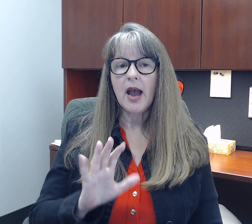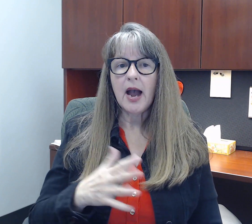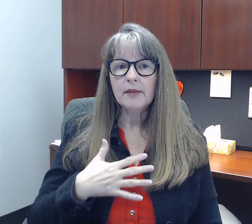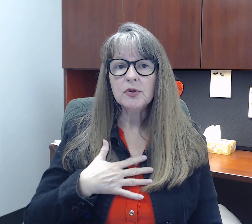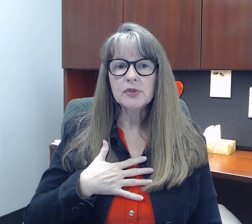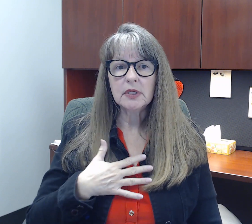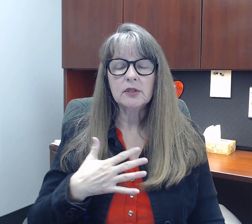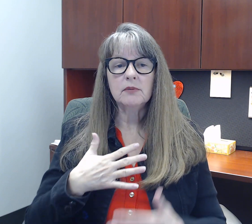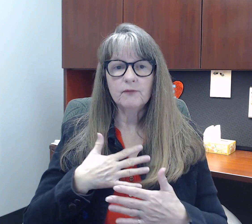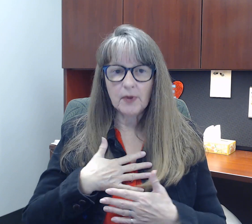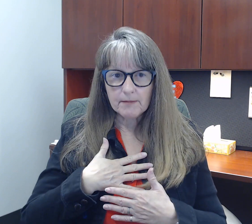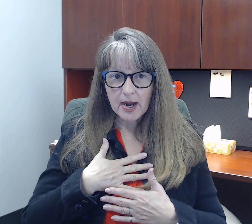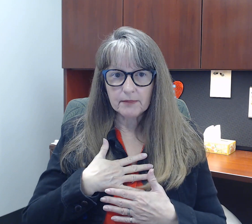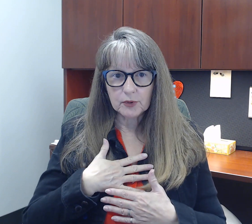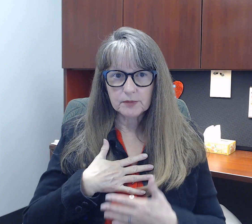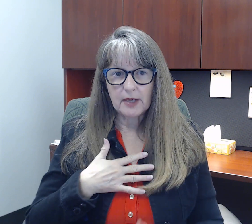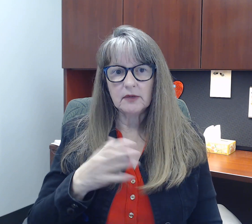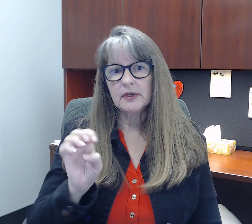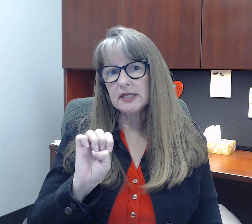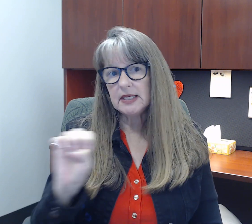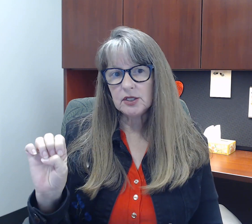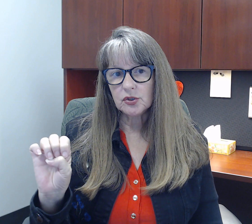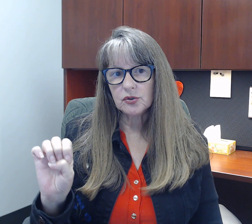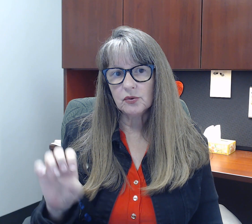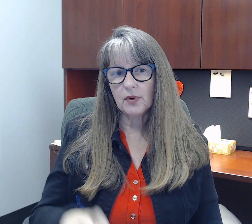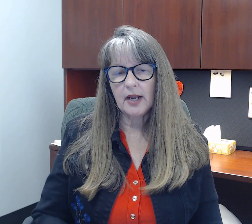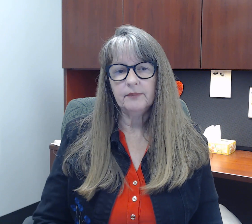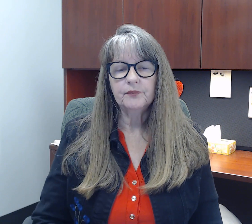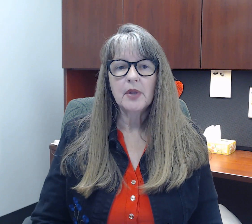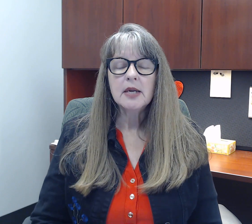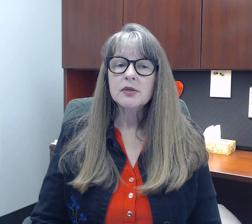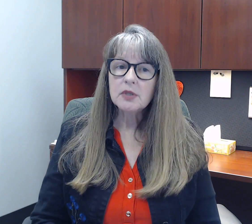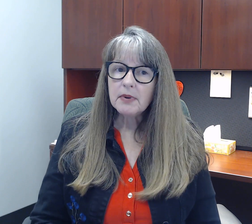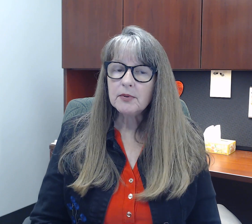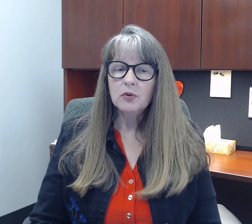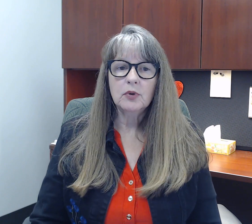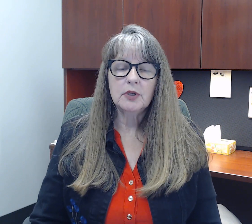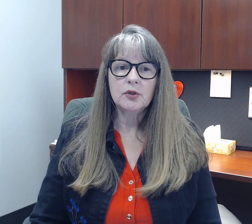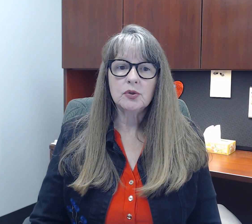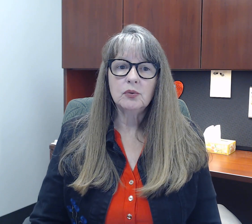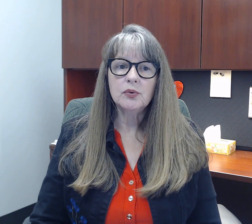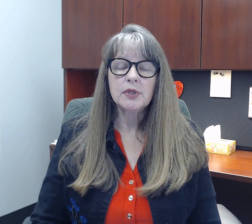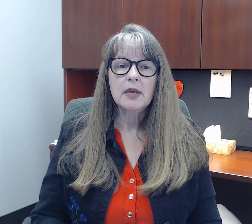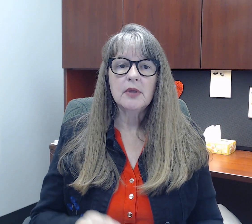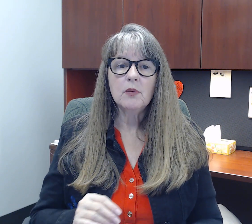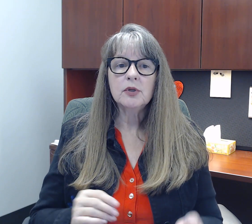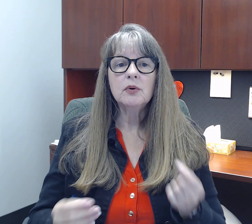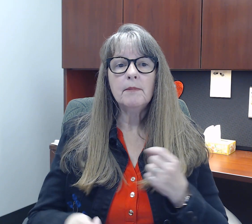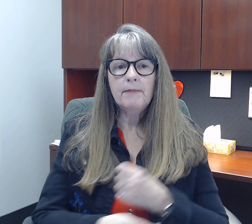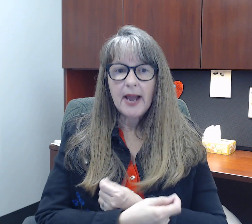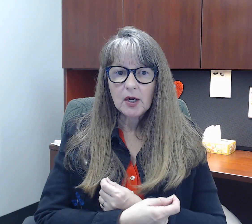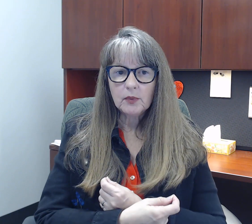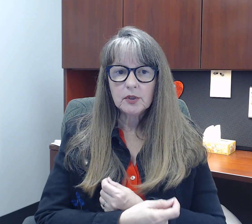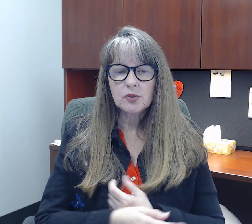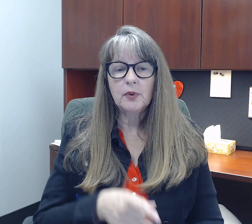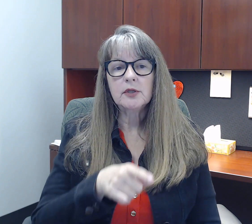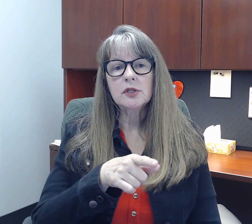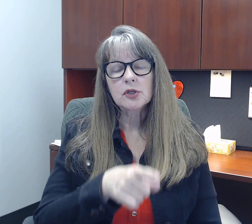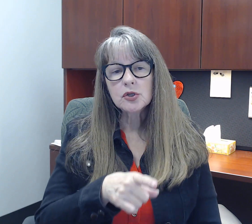I'm using it from my perspective because the east is to the right. Some people who work in the schools, they want to do it backwards where it's the